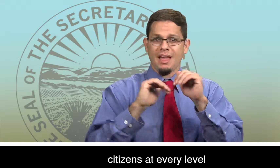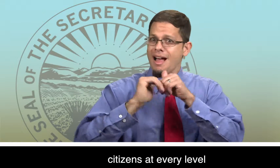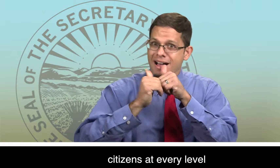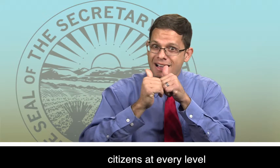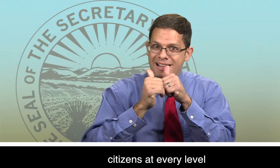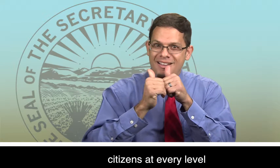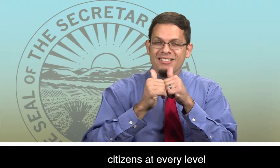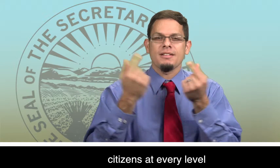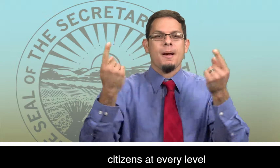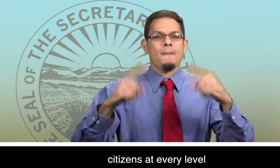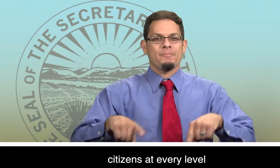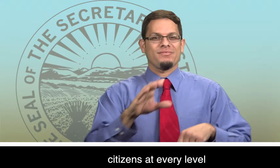citizens at every level